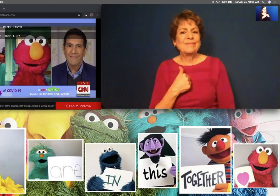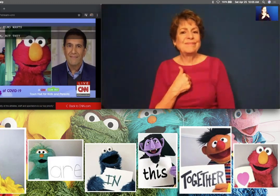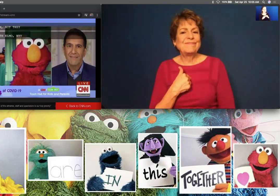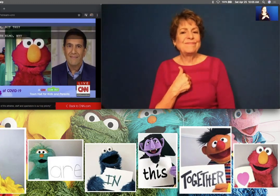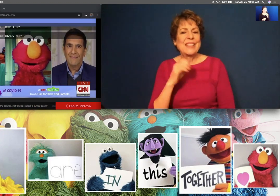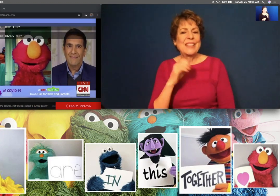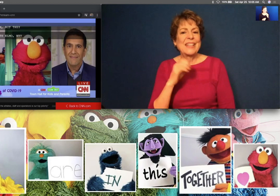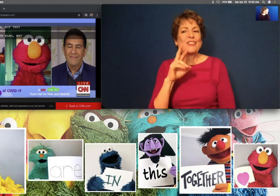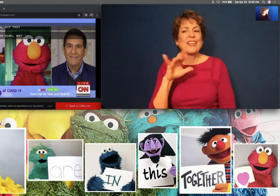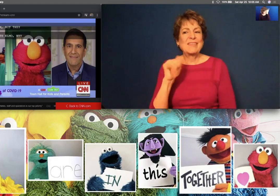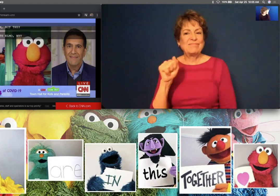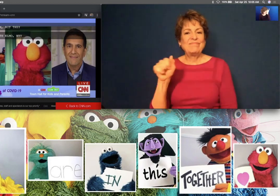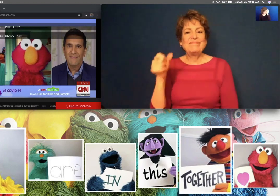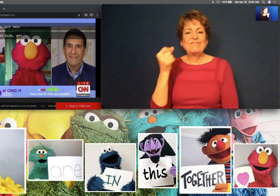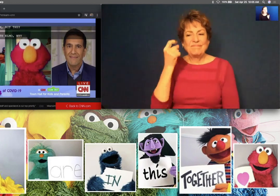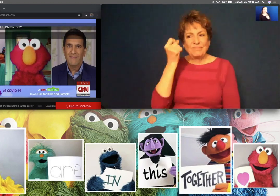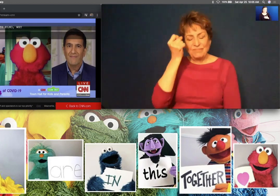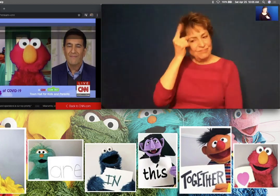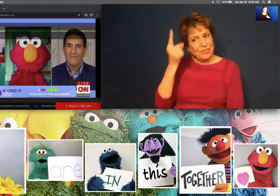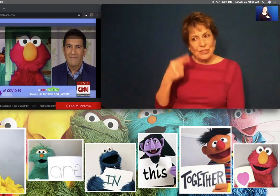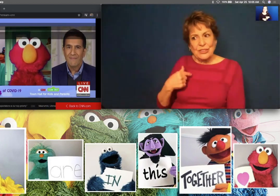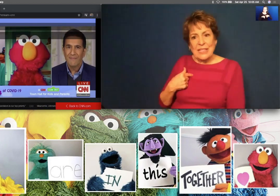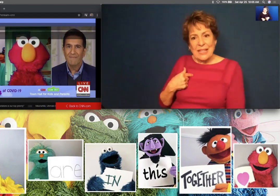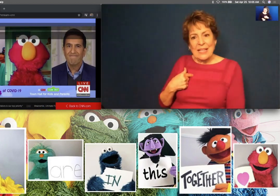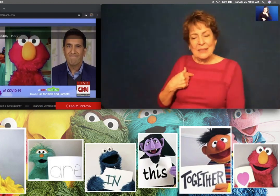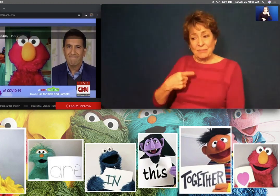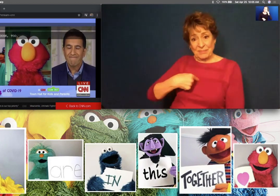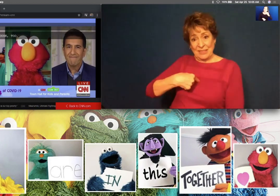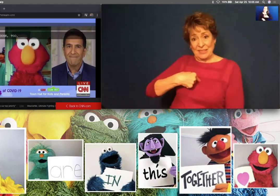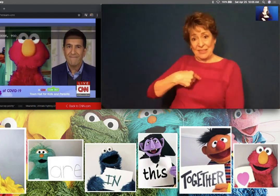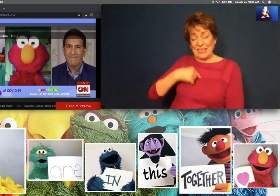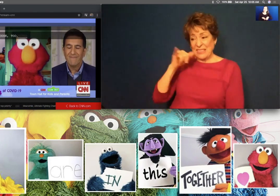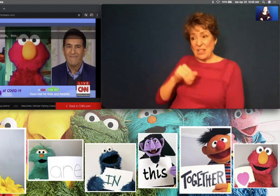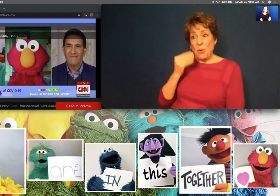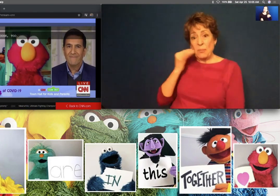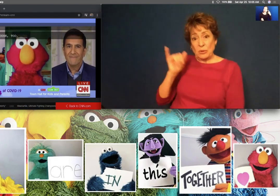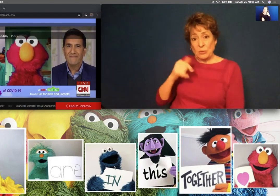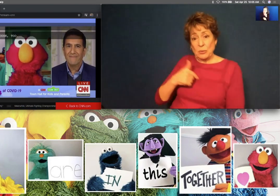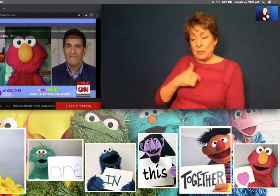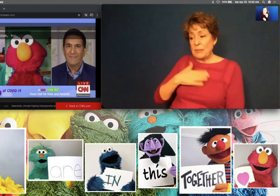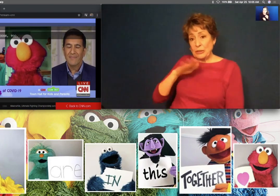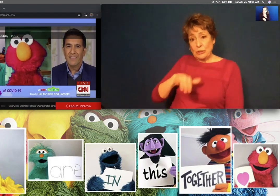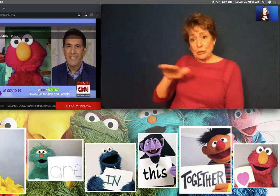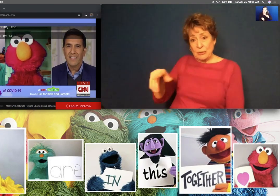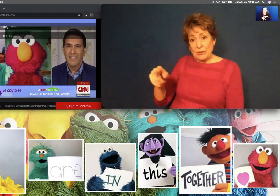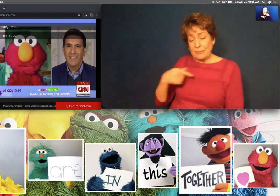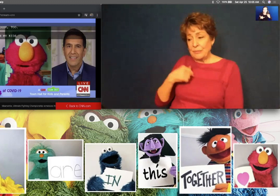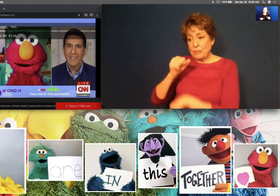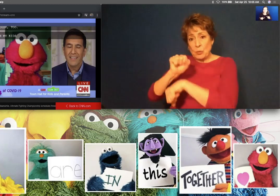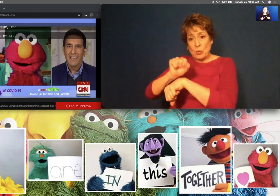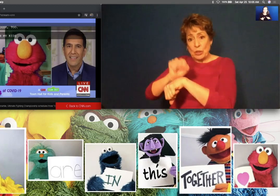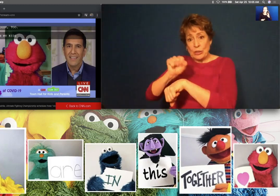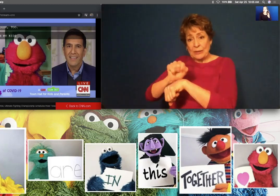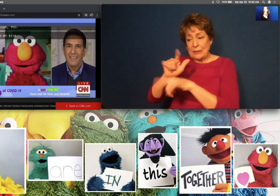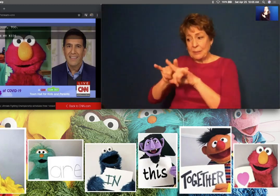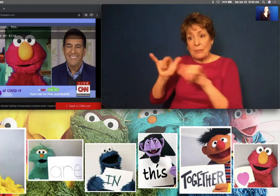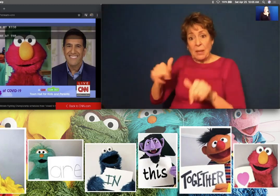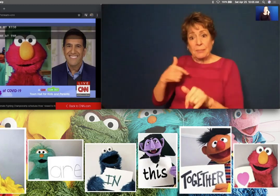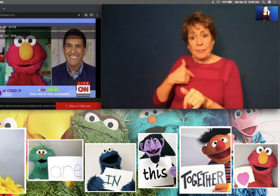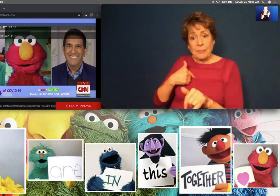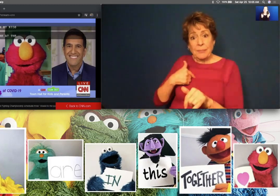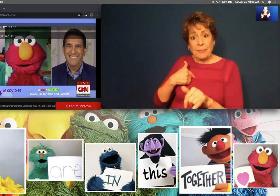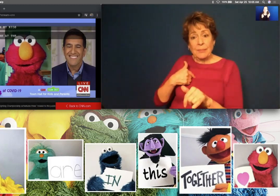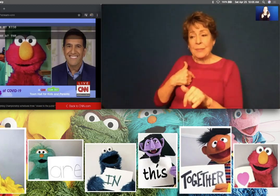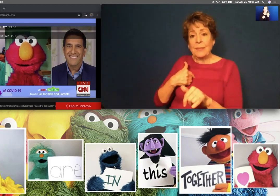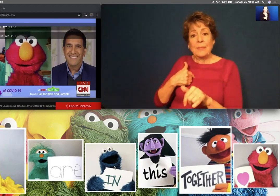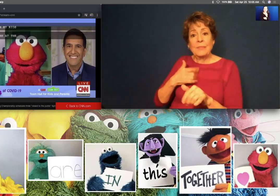lot in my house, too, because I'm home with my kids now, but I have to work at the same time. So sometimes what we do in our house